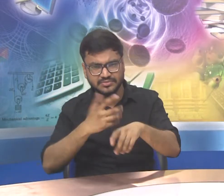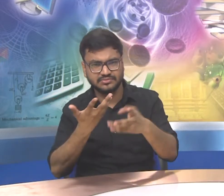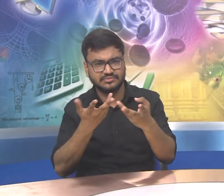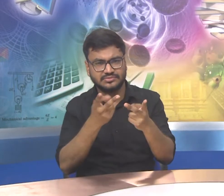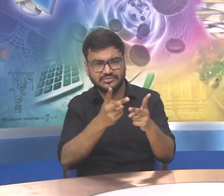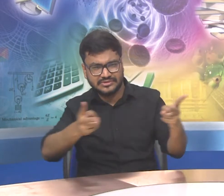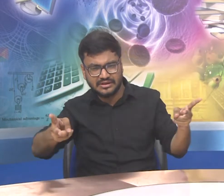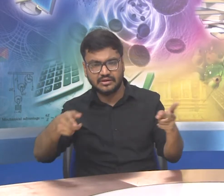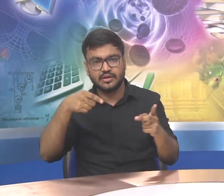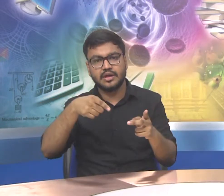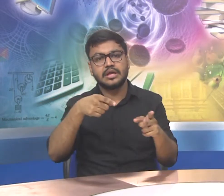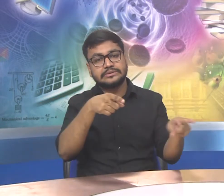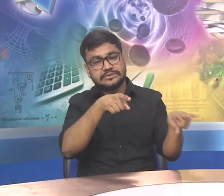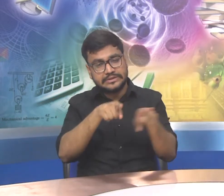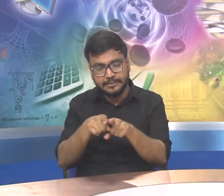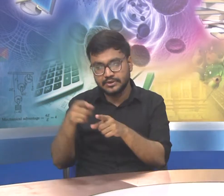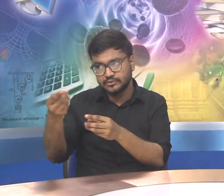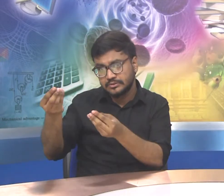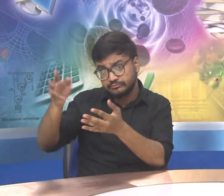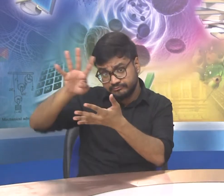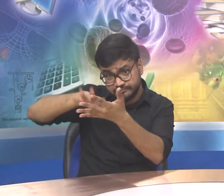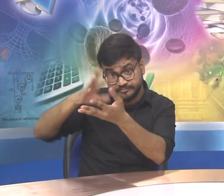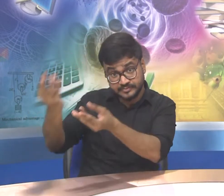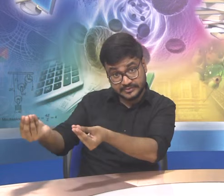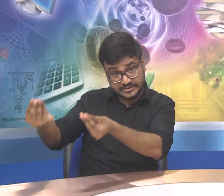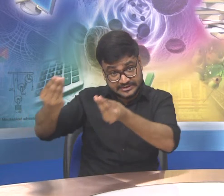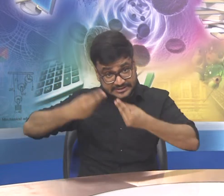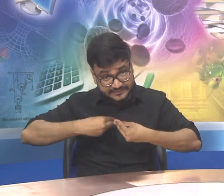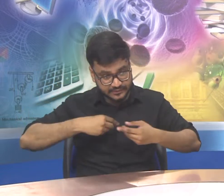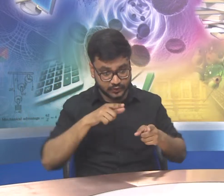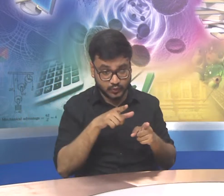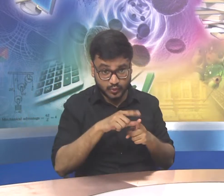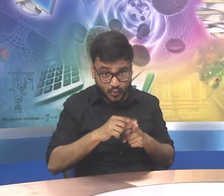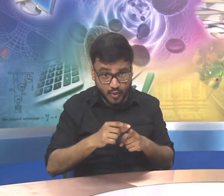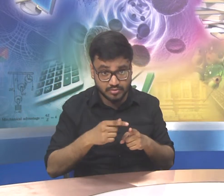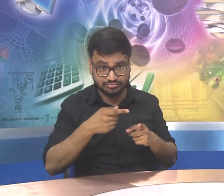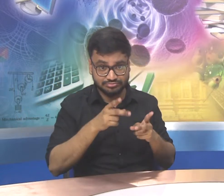like handloom, weaving, fishing, etc.,